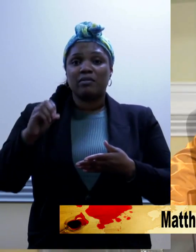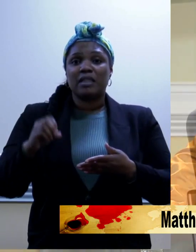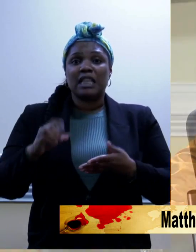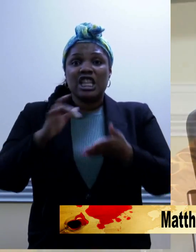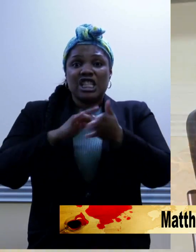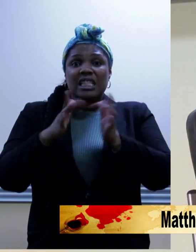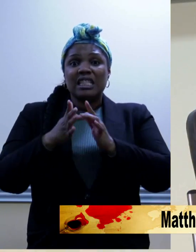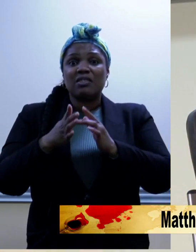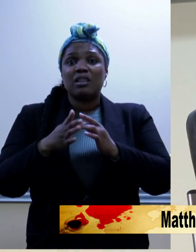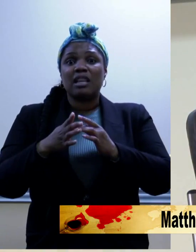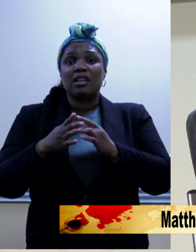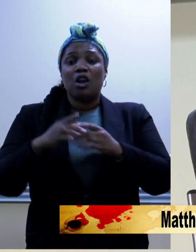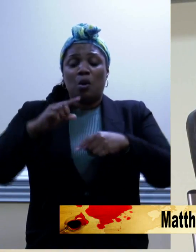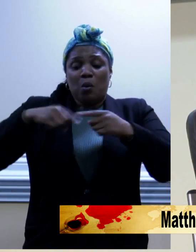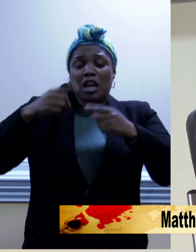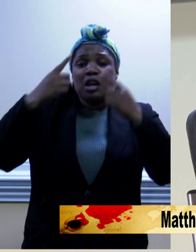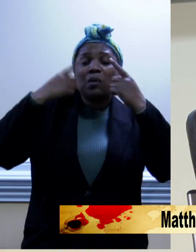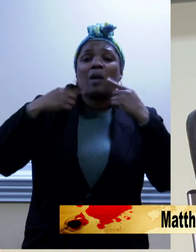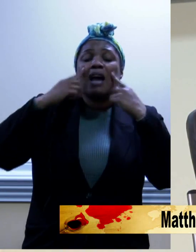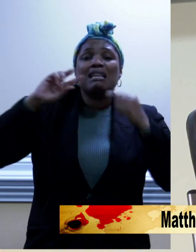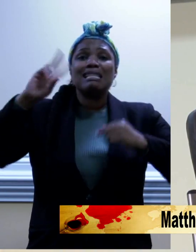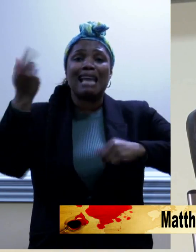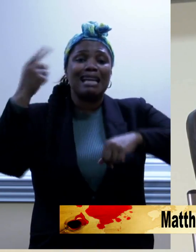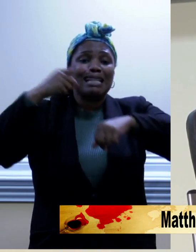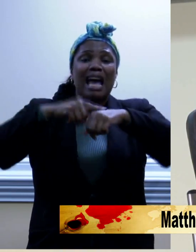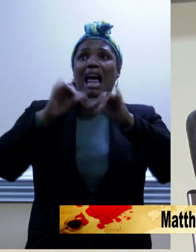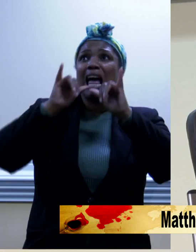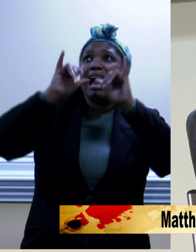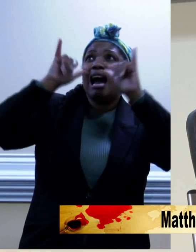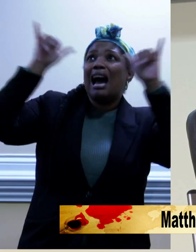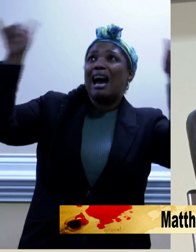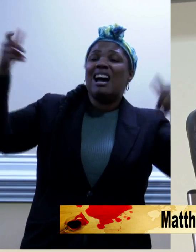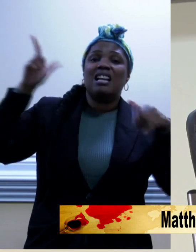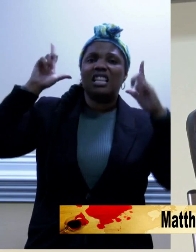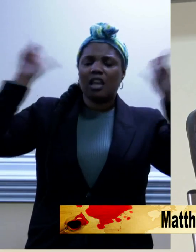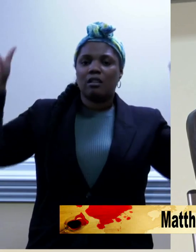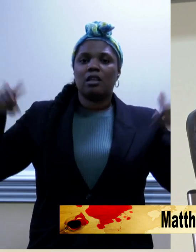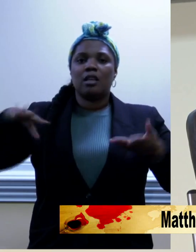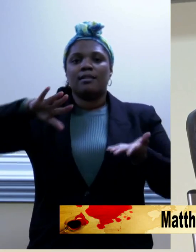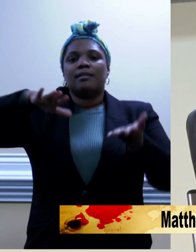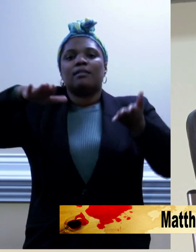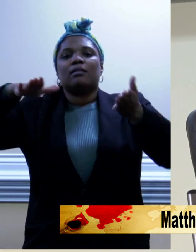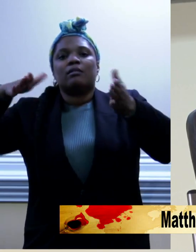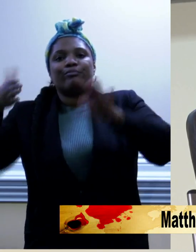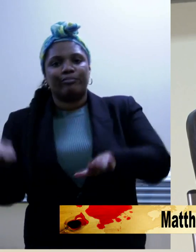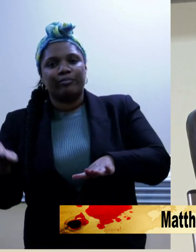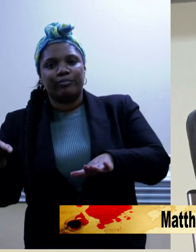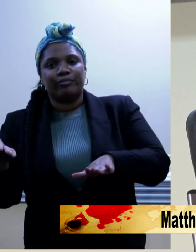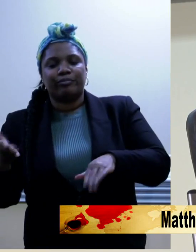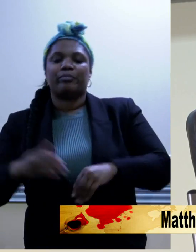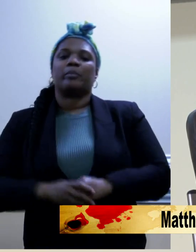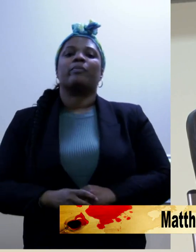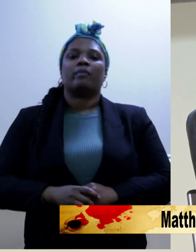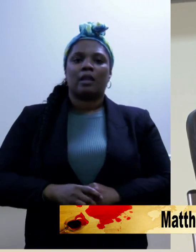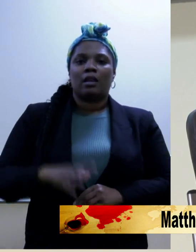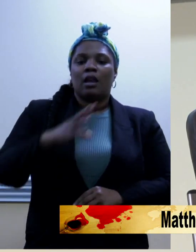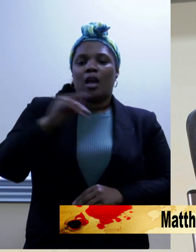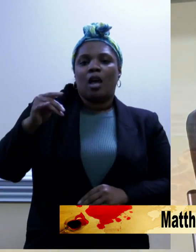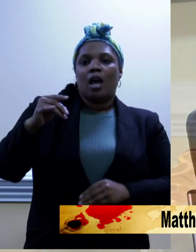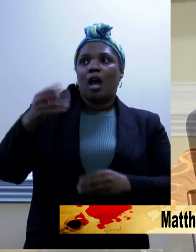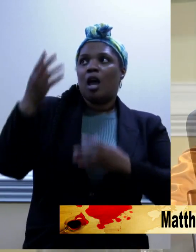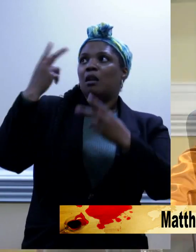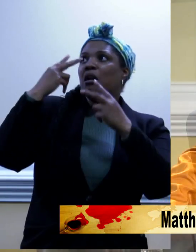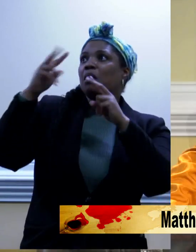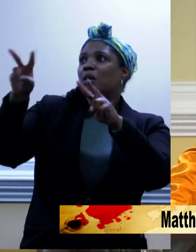Jesus, when he had cried again with a loud voice, yielded up the ghost. It means he simply died. Go ahead and read. And